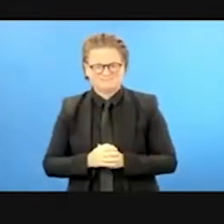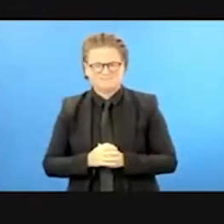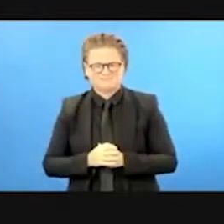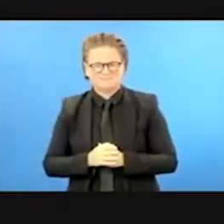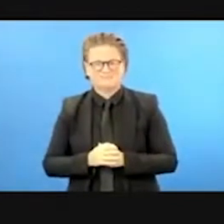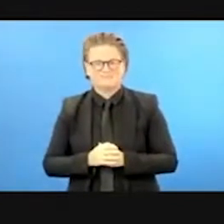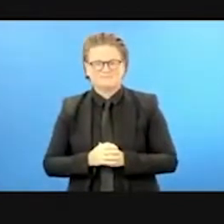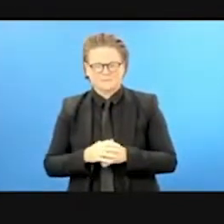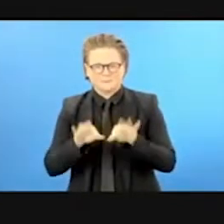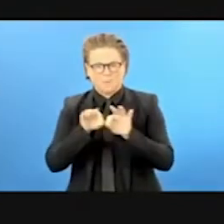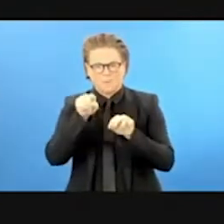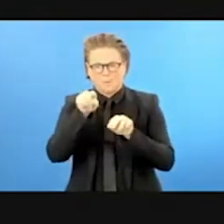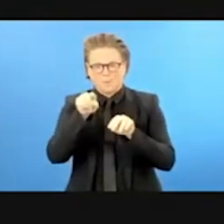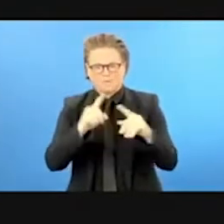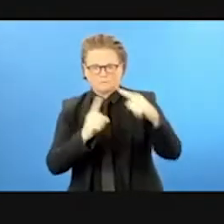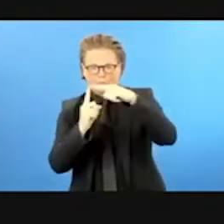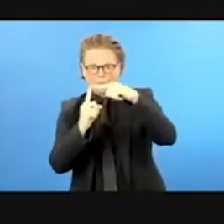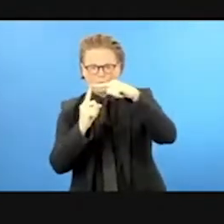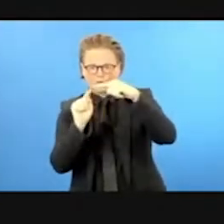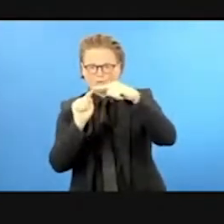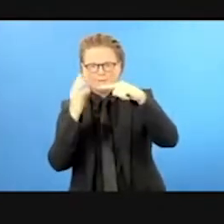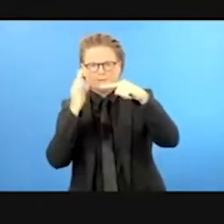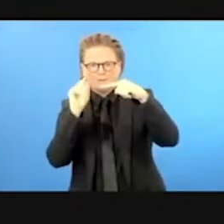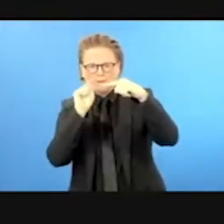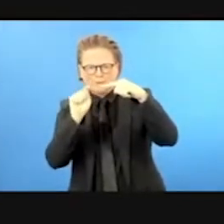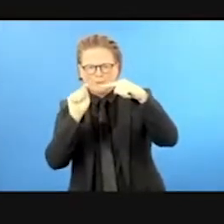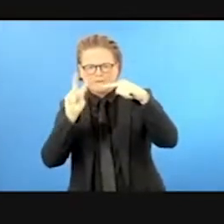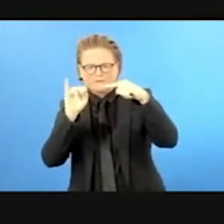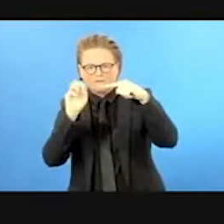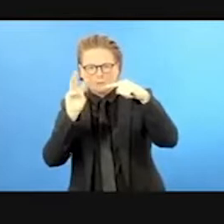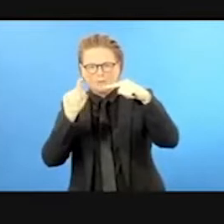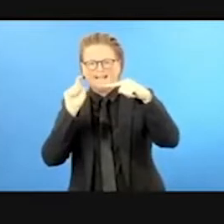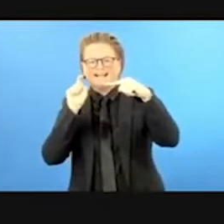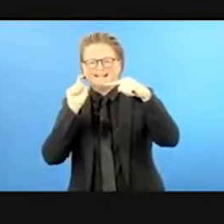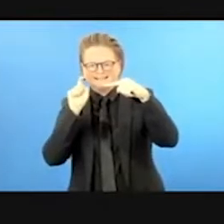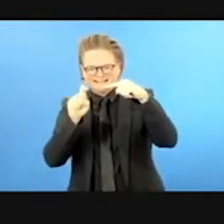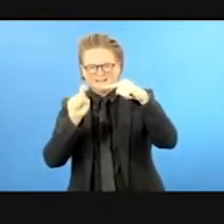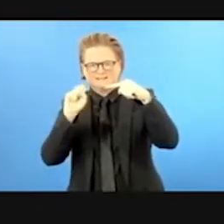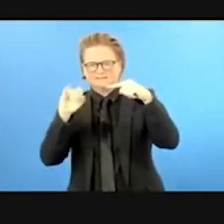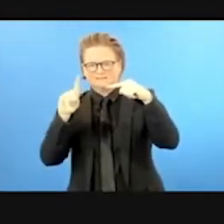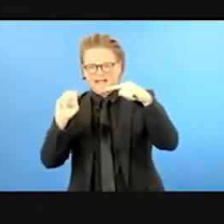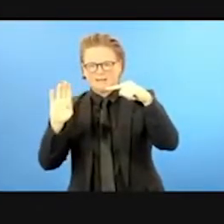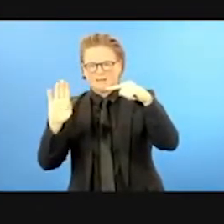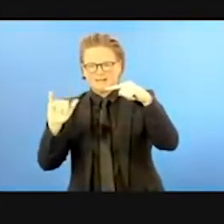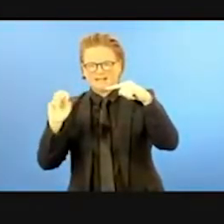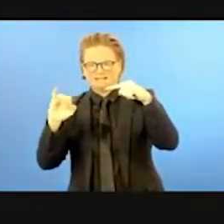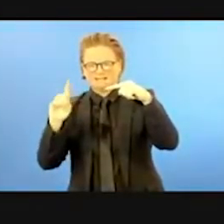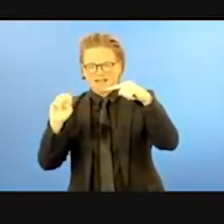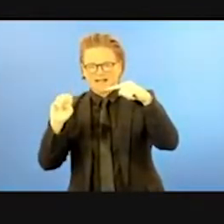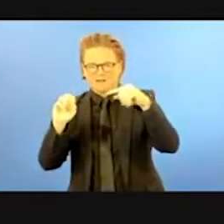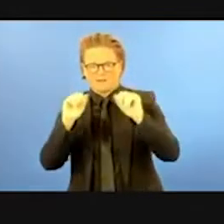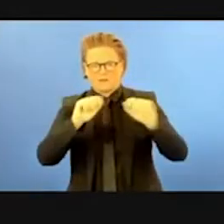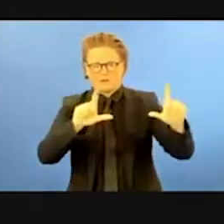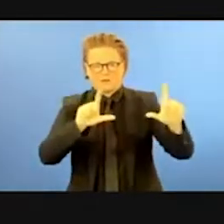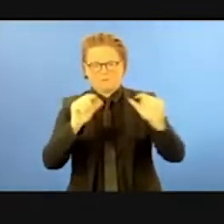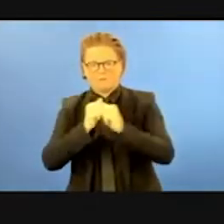corner of your screen and change to side-by-side speaker view. In between the slide presentation and